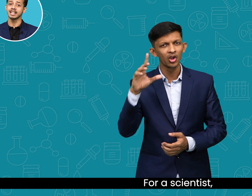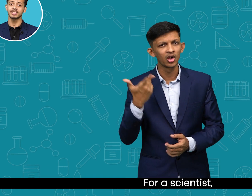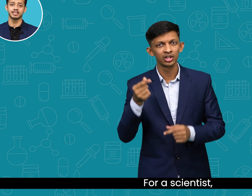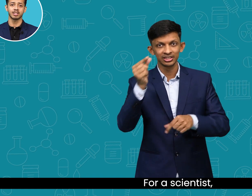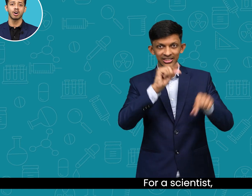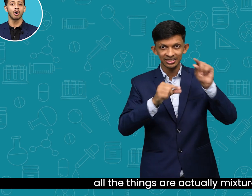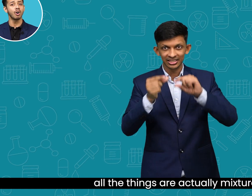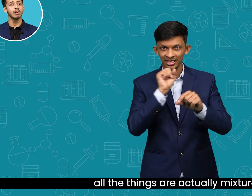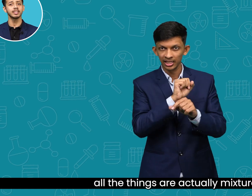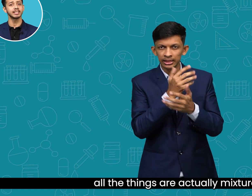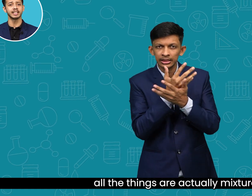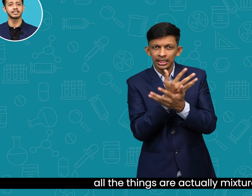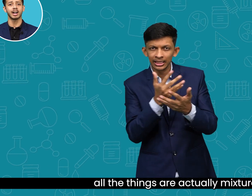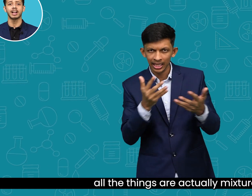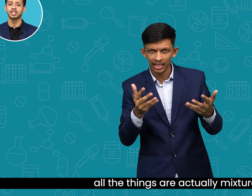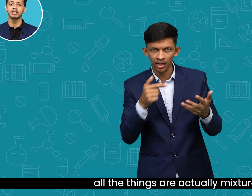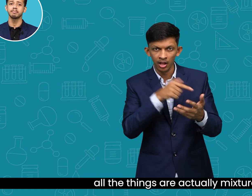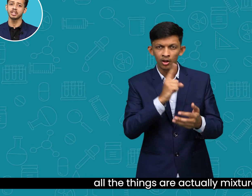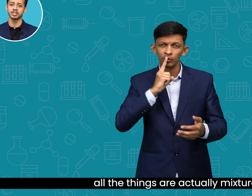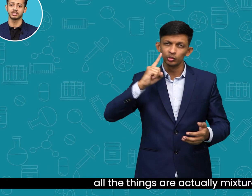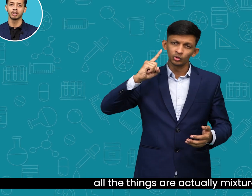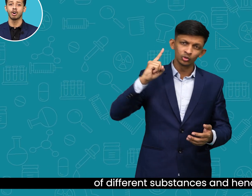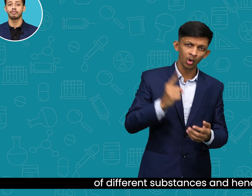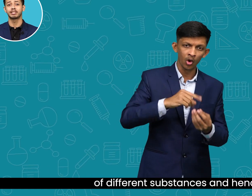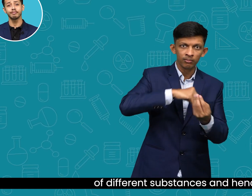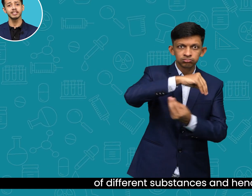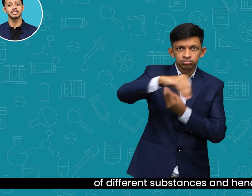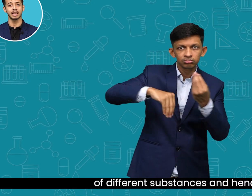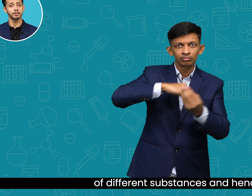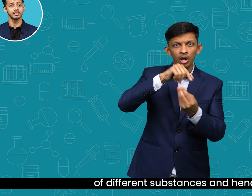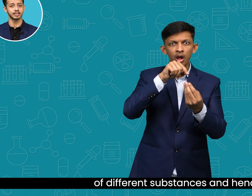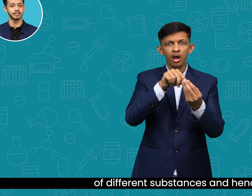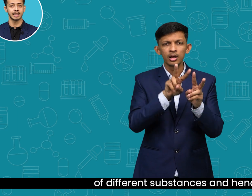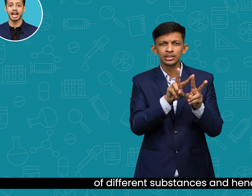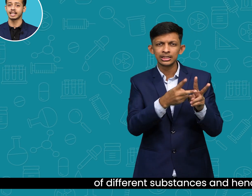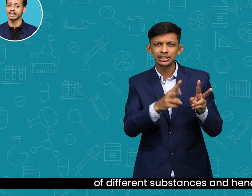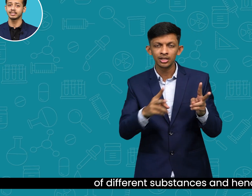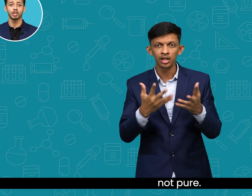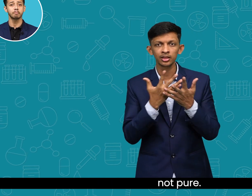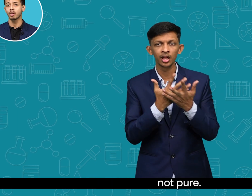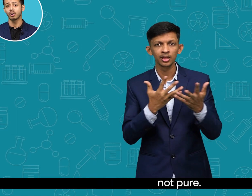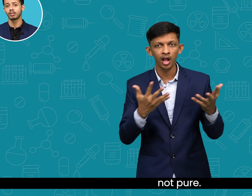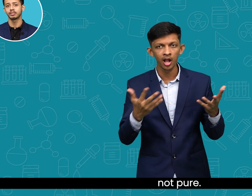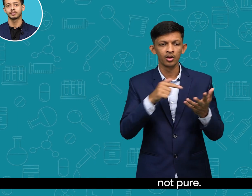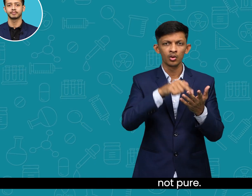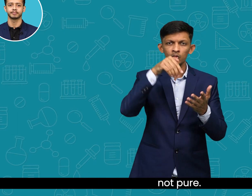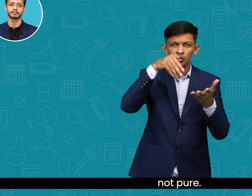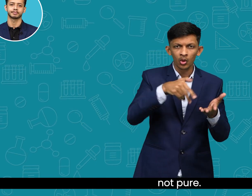For a scientist, all the things are actually mixtures of different substances and hence not